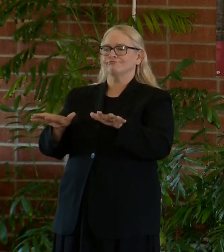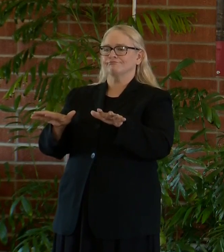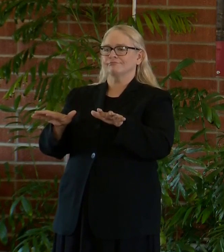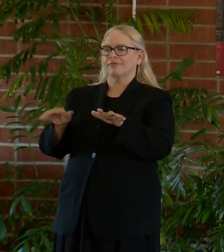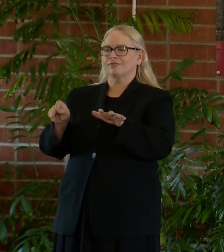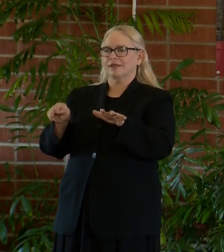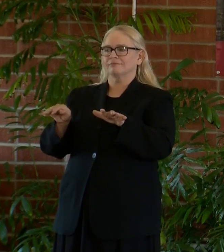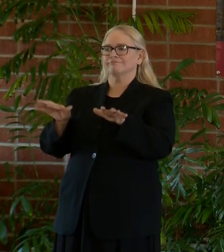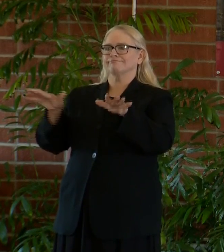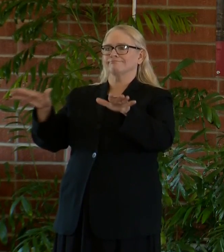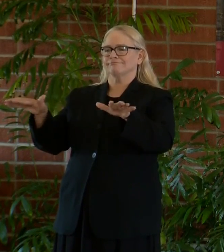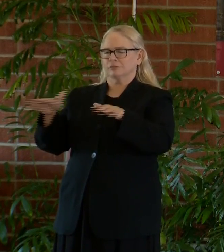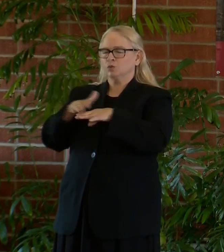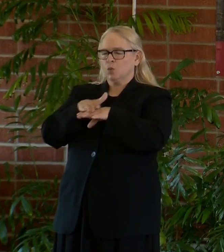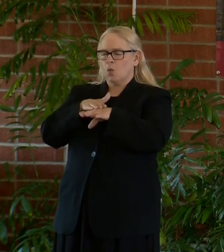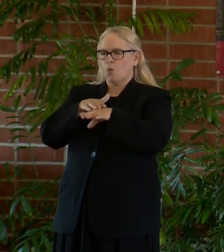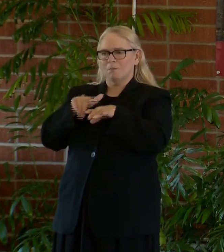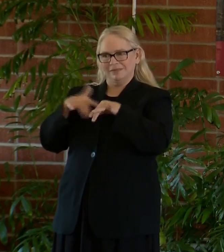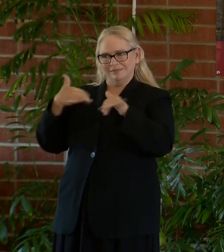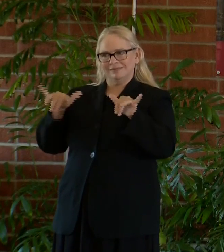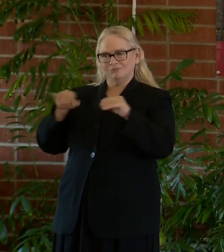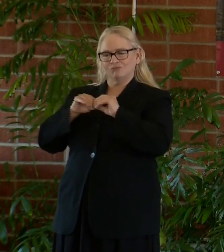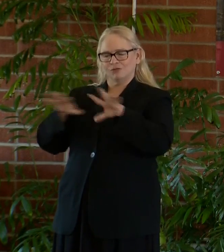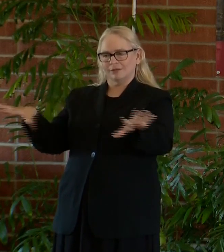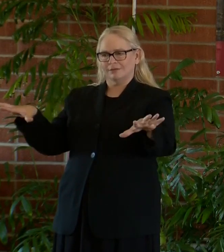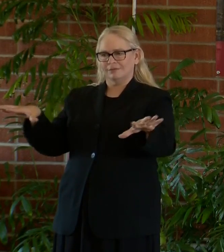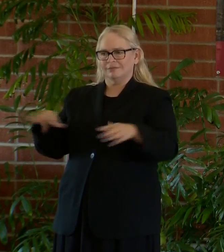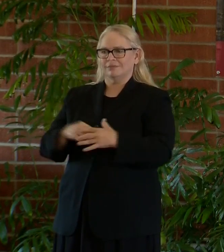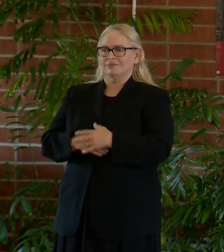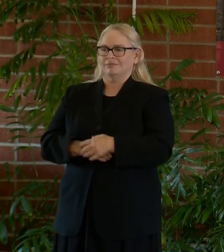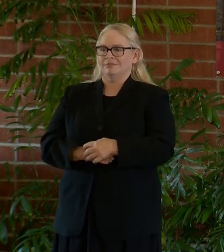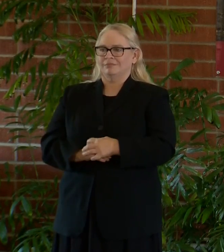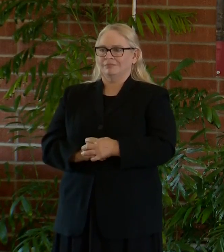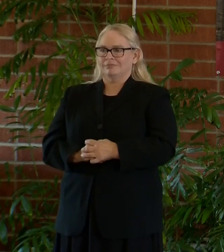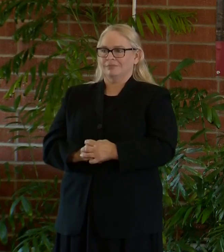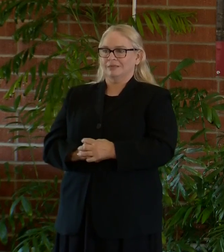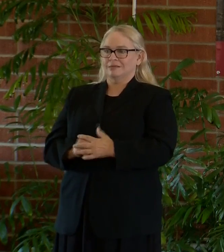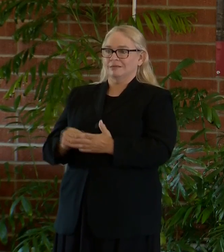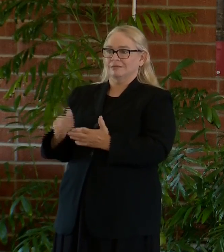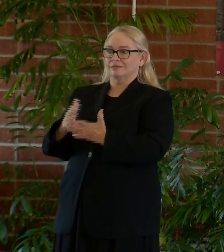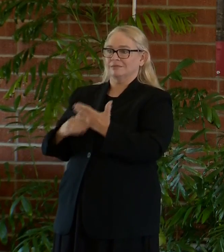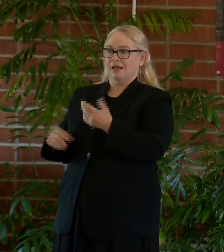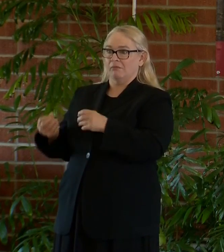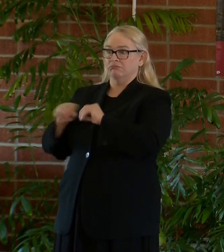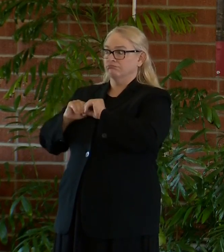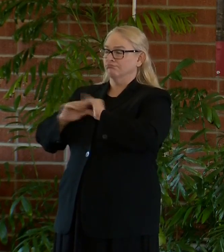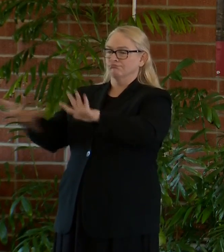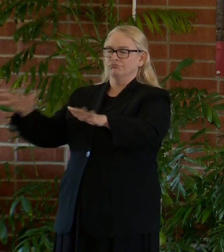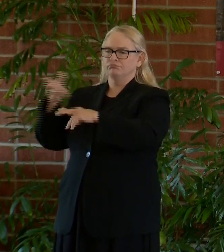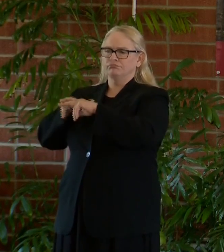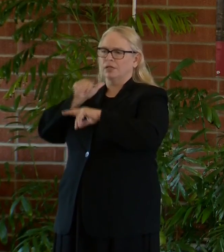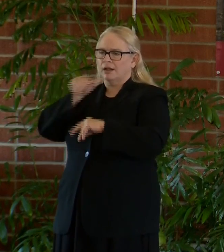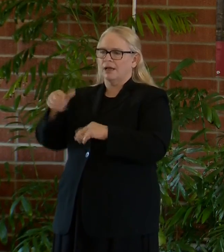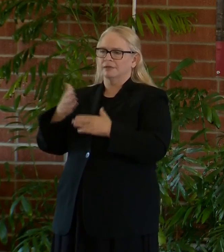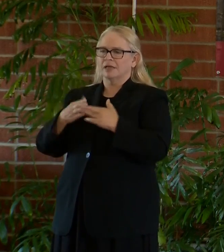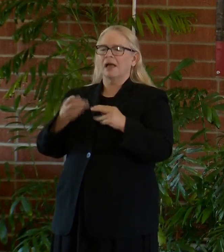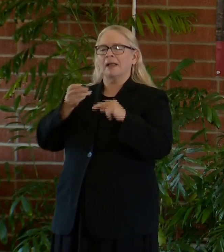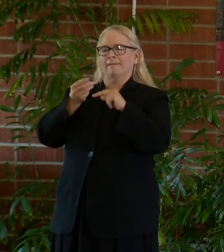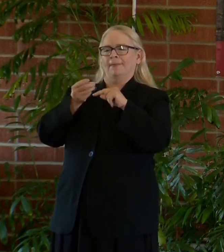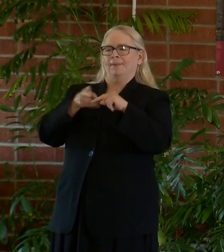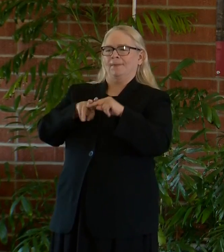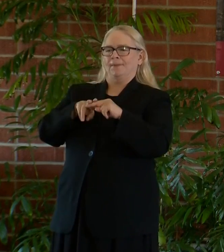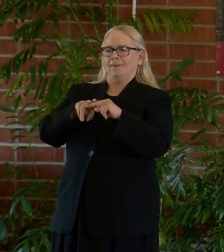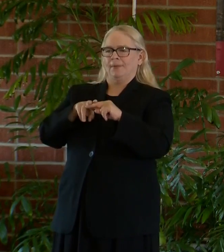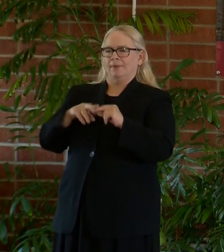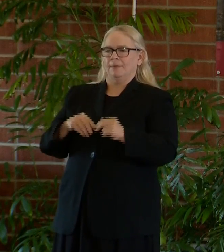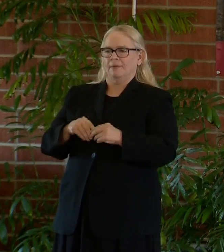modification, a decline in the rate of growth. It is not where we need to be, but it's progress indeed, but